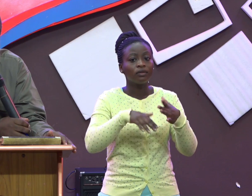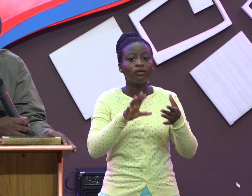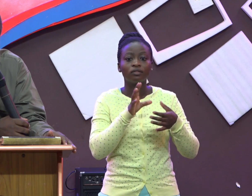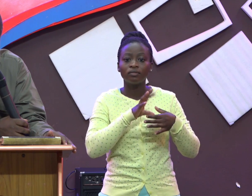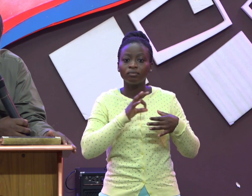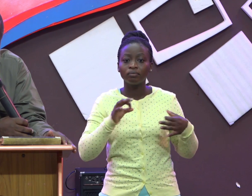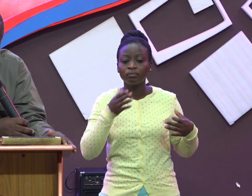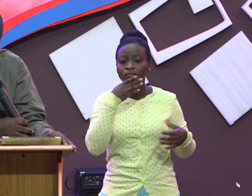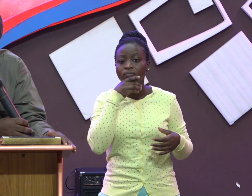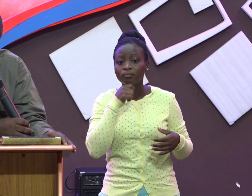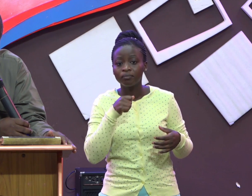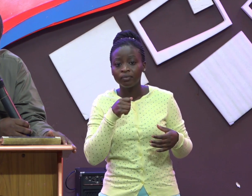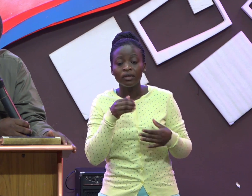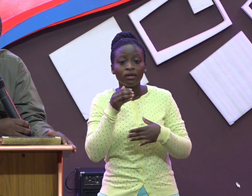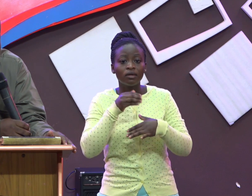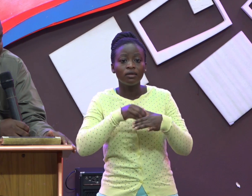Lord. In